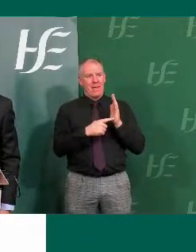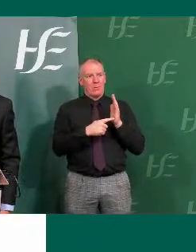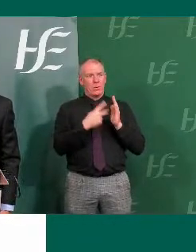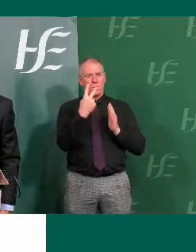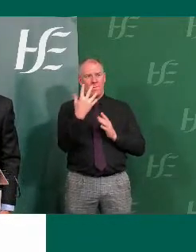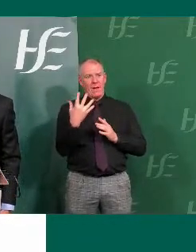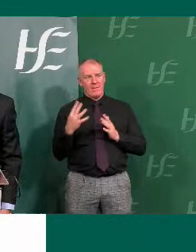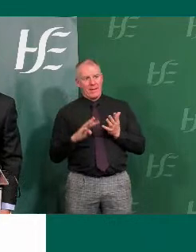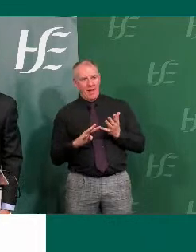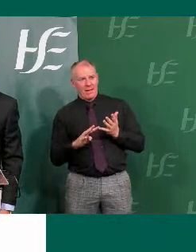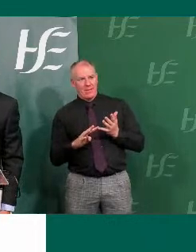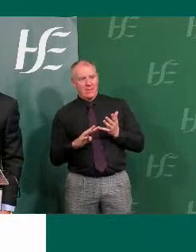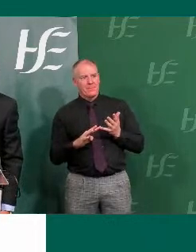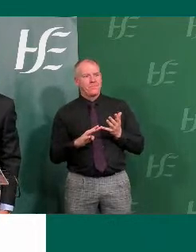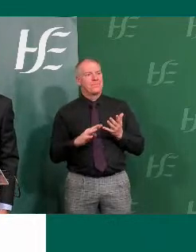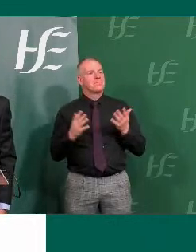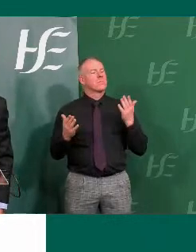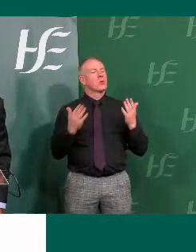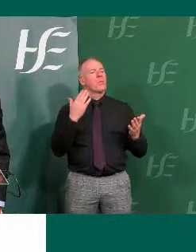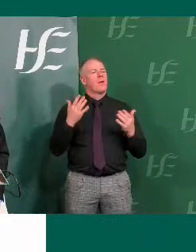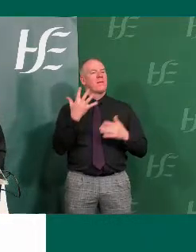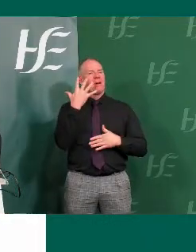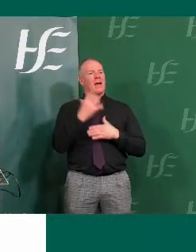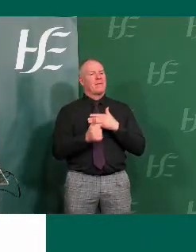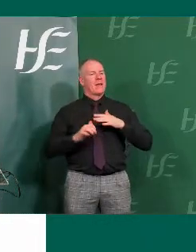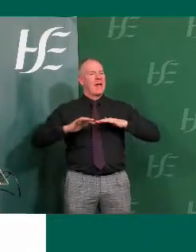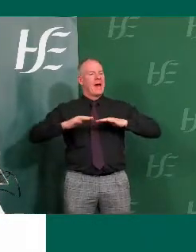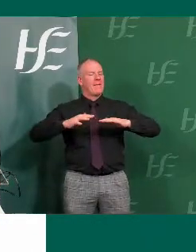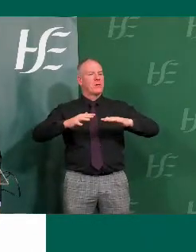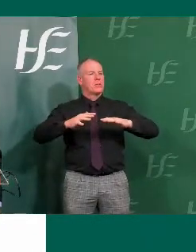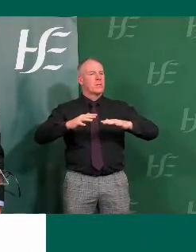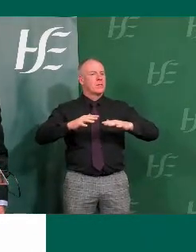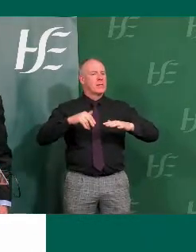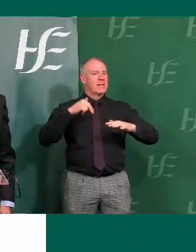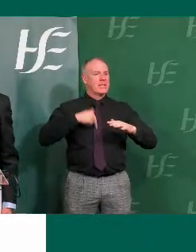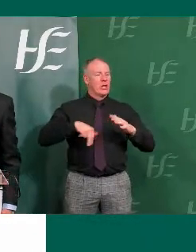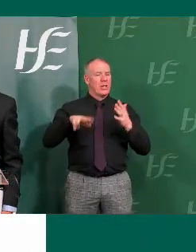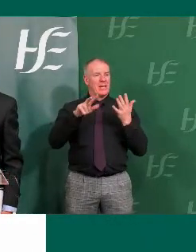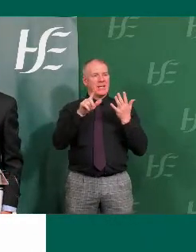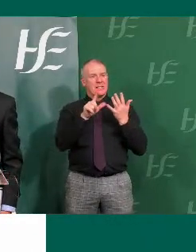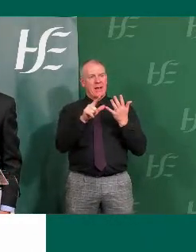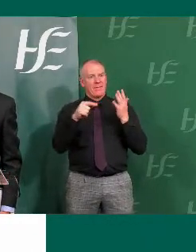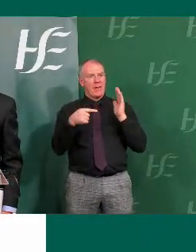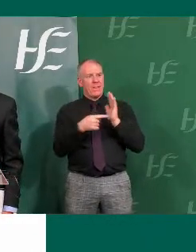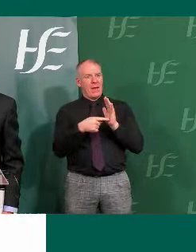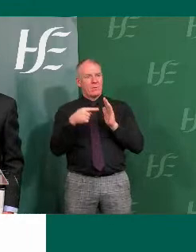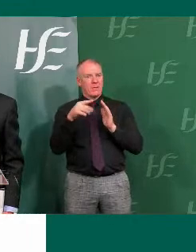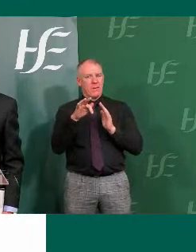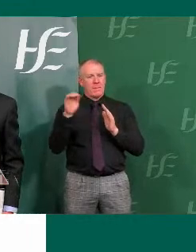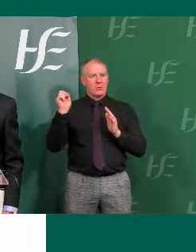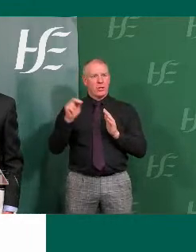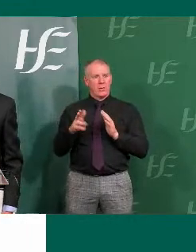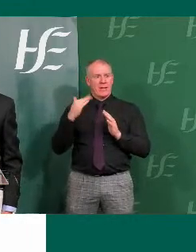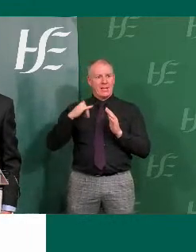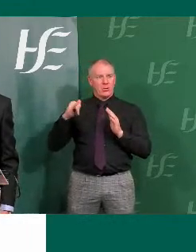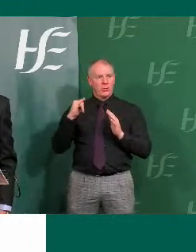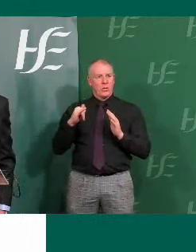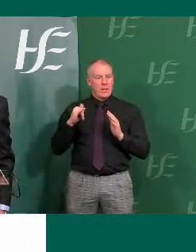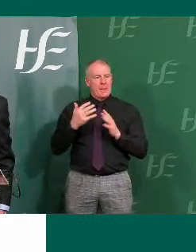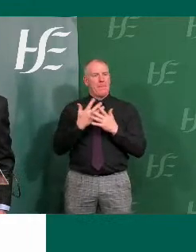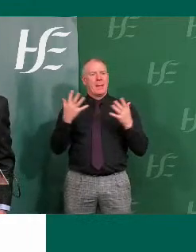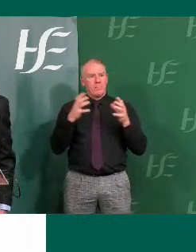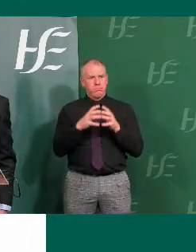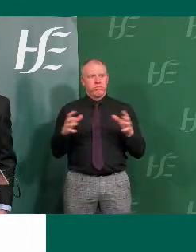19,259. Again, compared to a 5-day moving average of almost 7,000 in January, and a big increase from last week